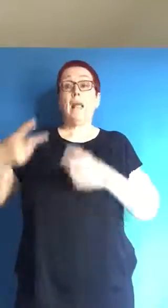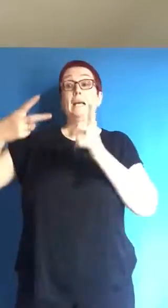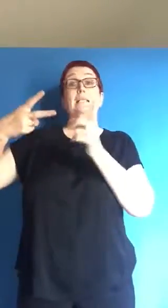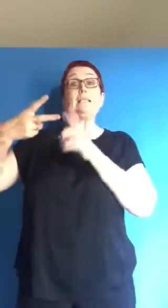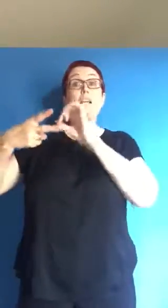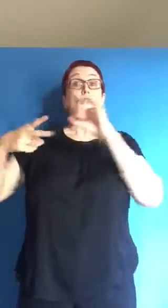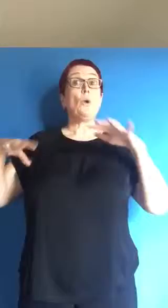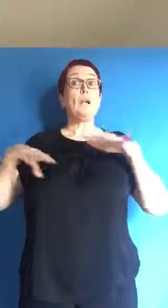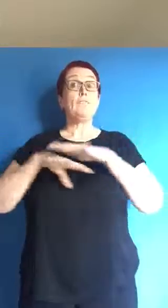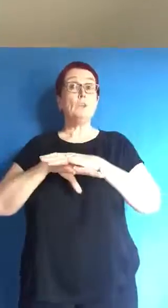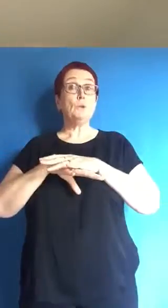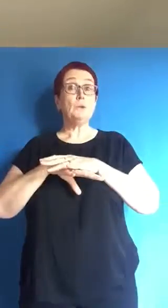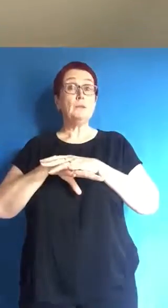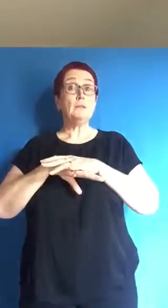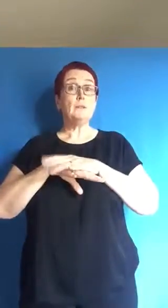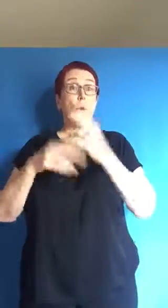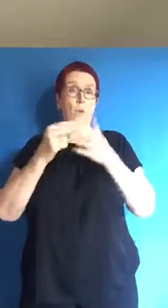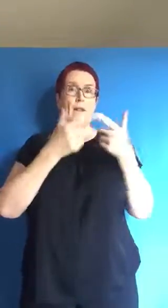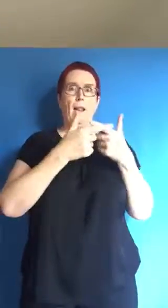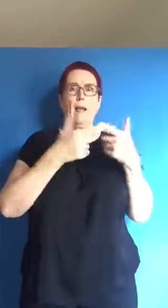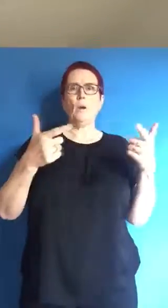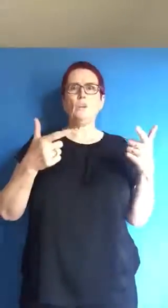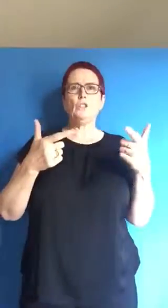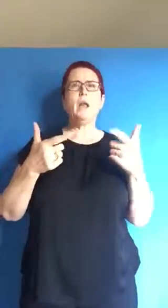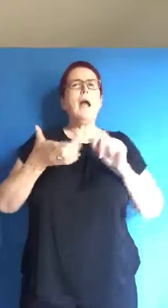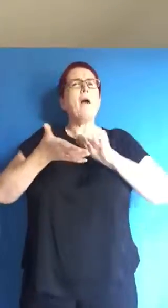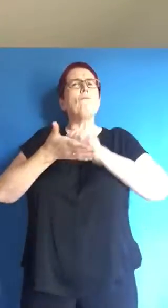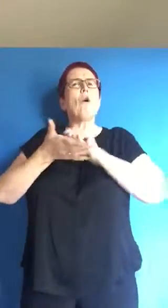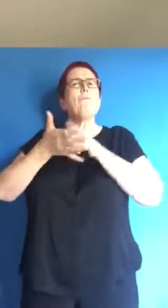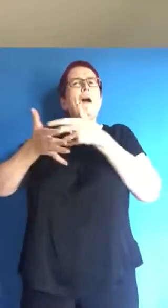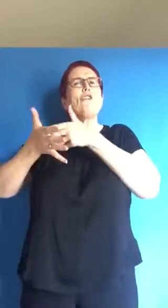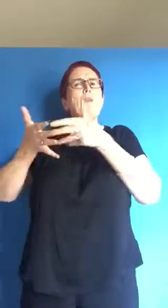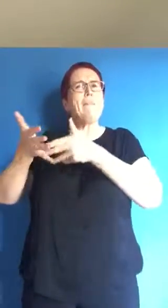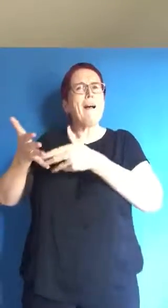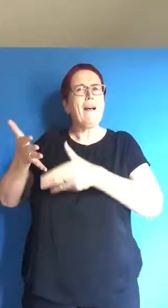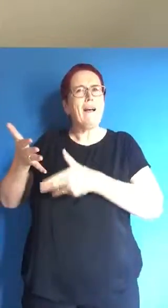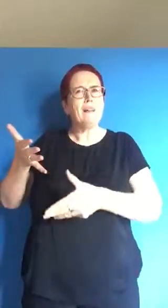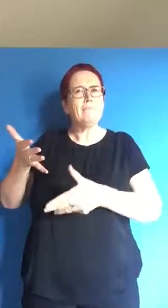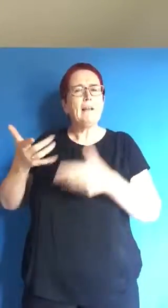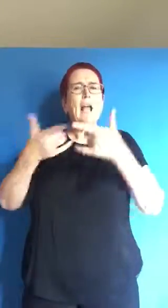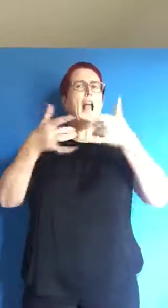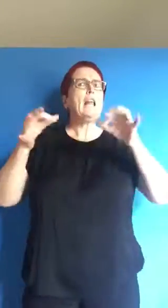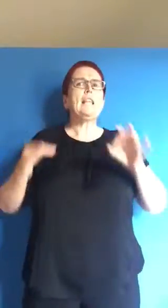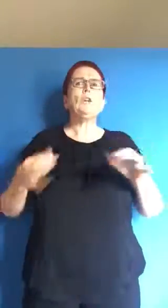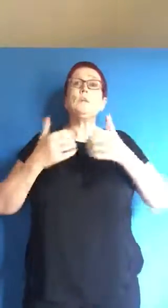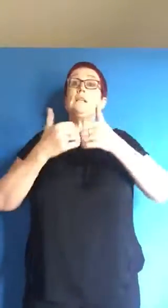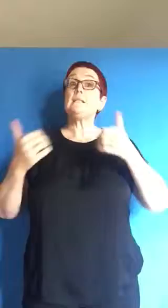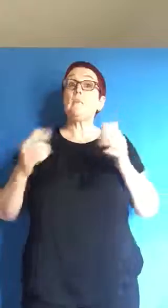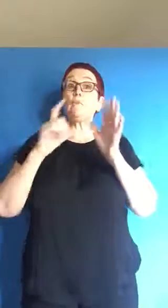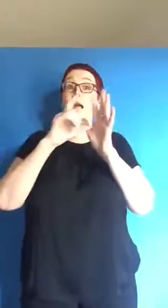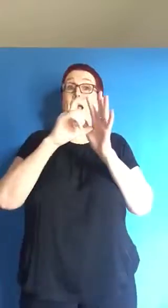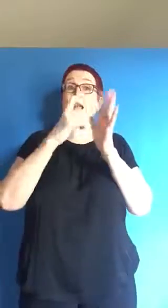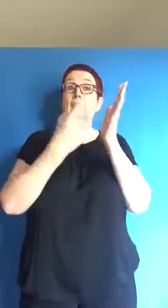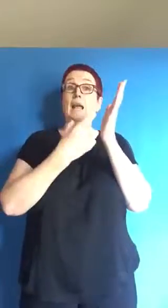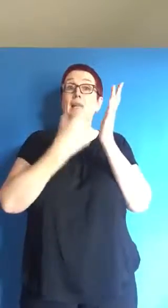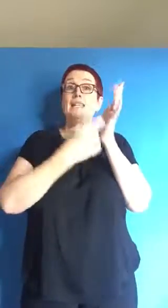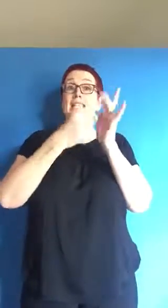to confuse language with is proper grammar. Linguists distinguish between descriptive grammar,